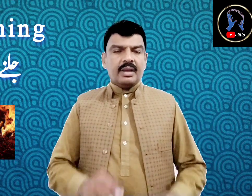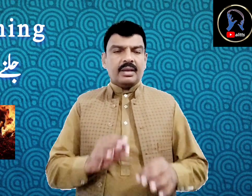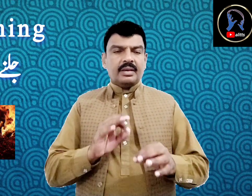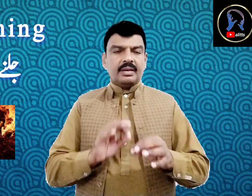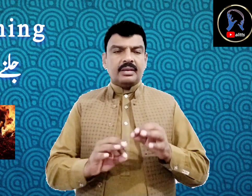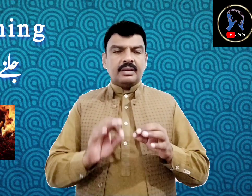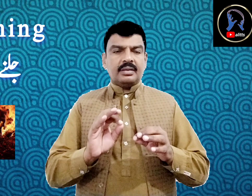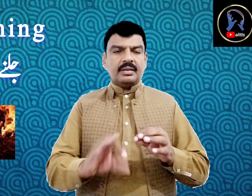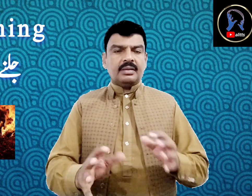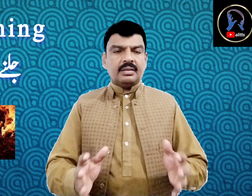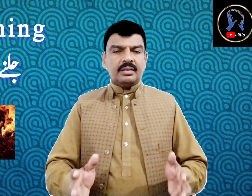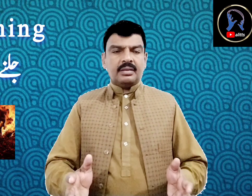burning।